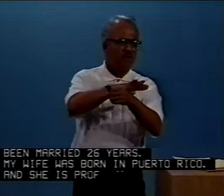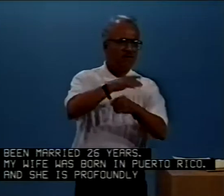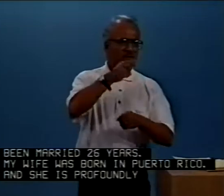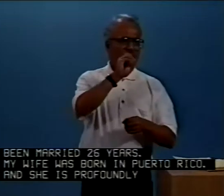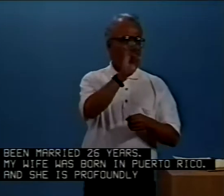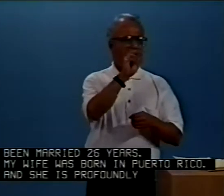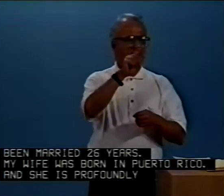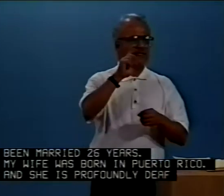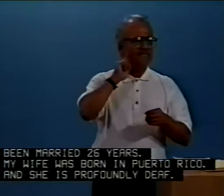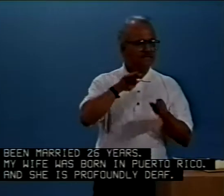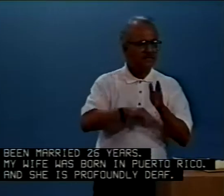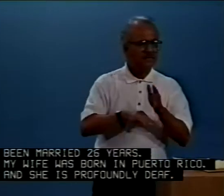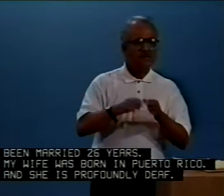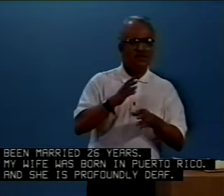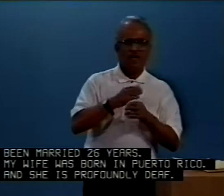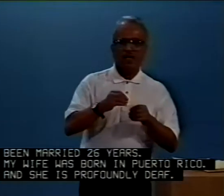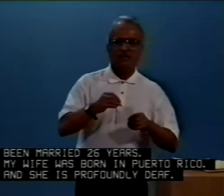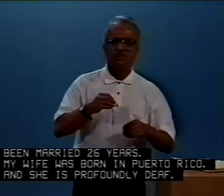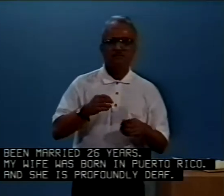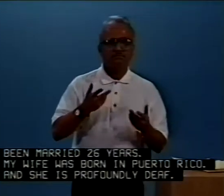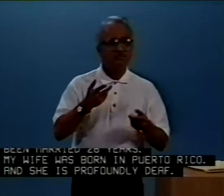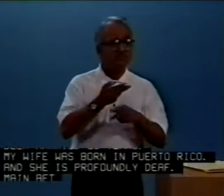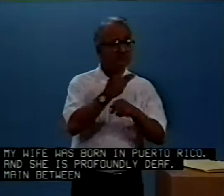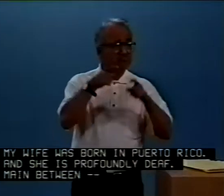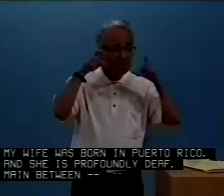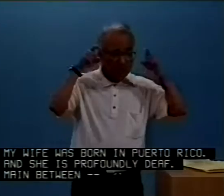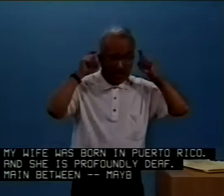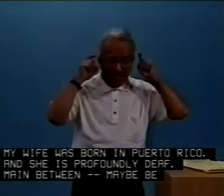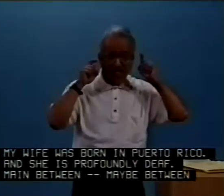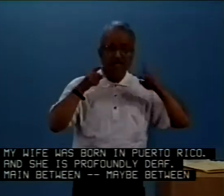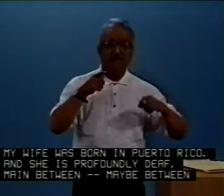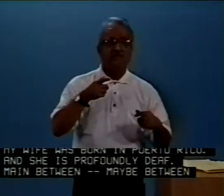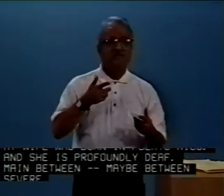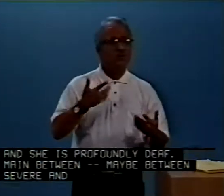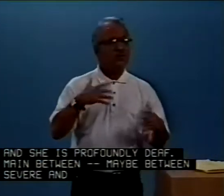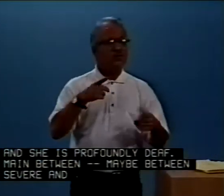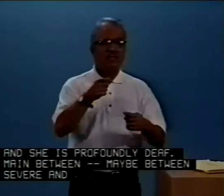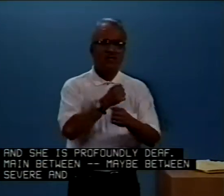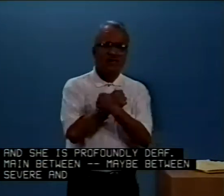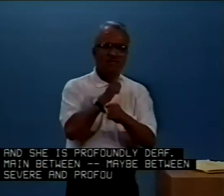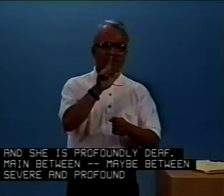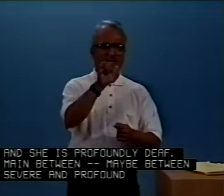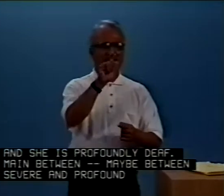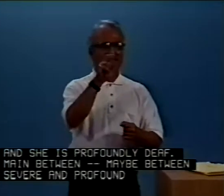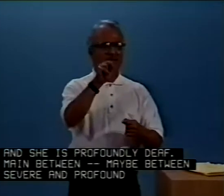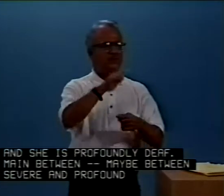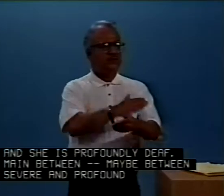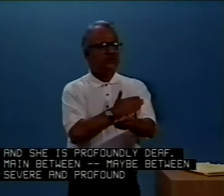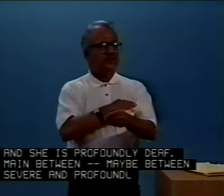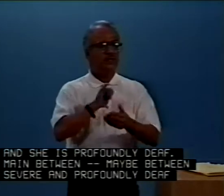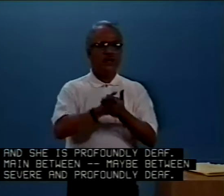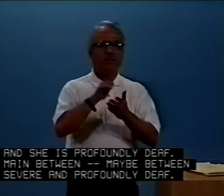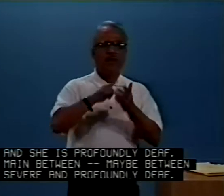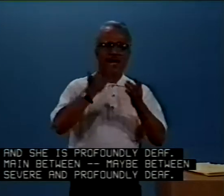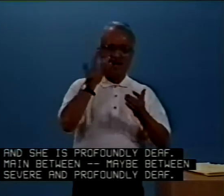Maybe between severe and profoundly deaf. She uses hearing aids both ears. She loves